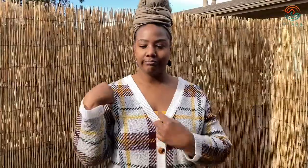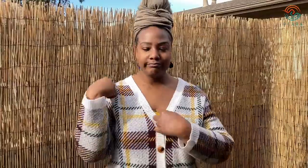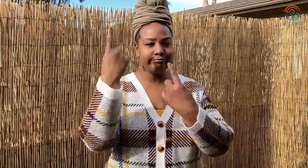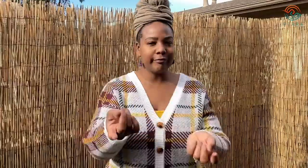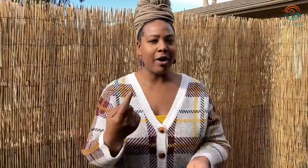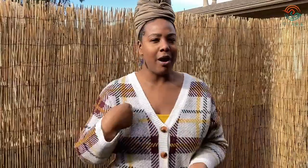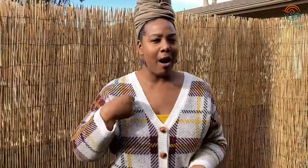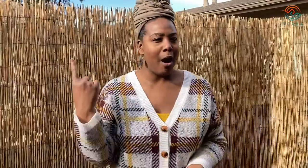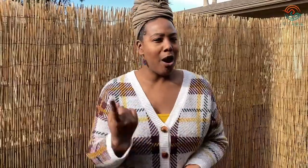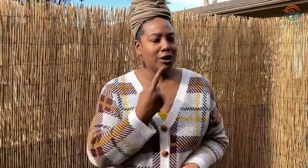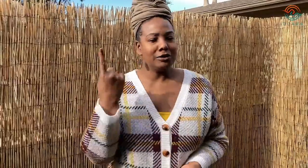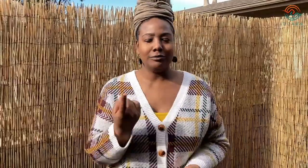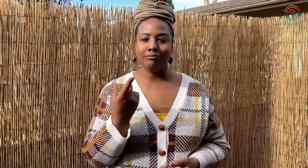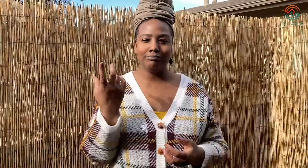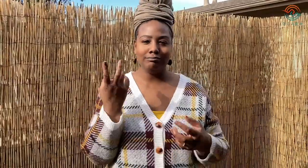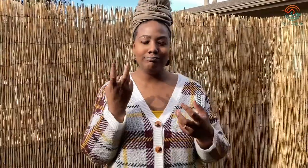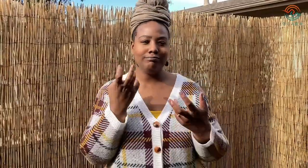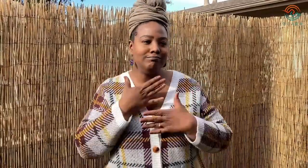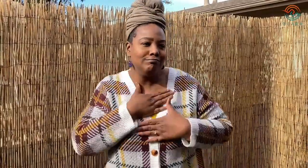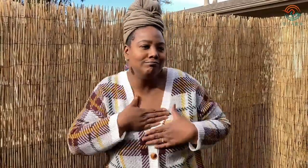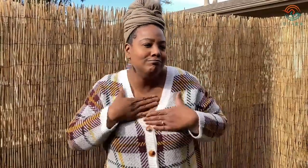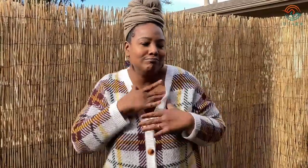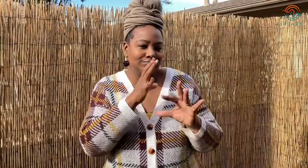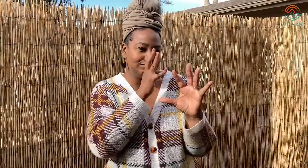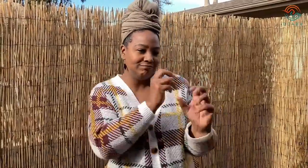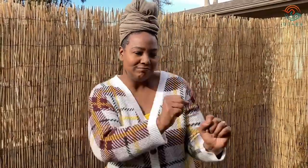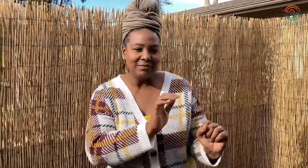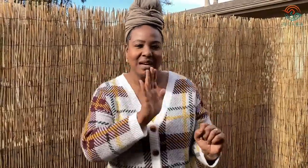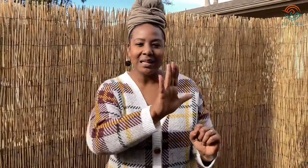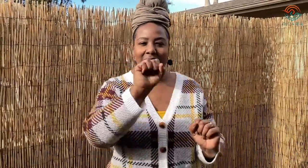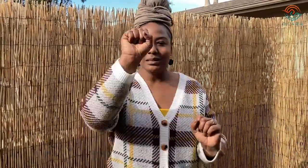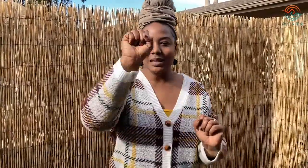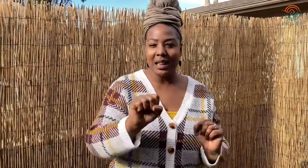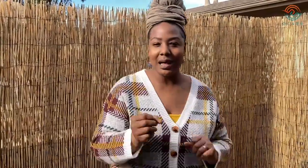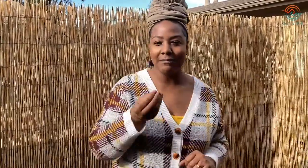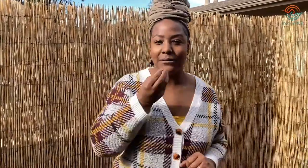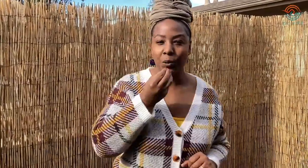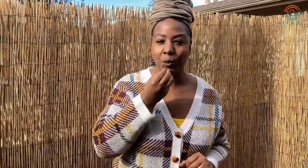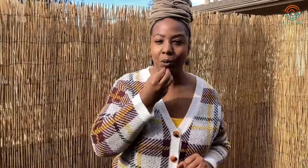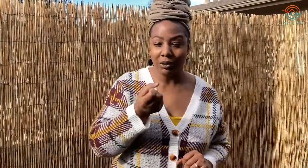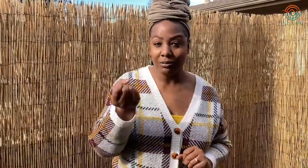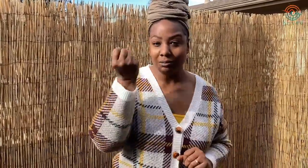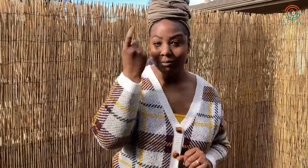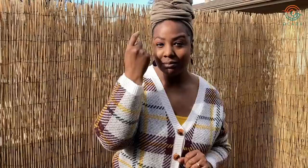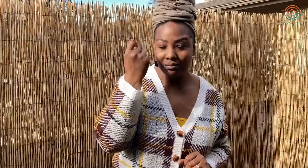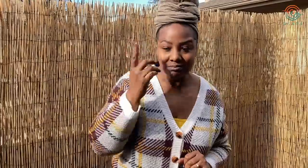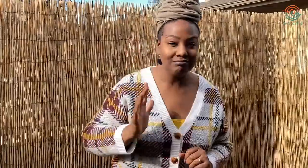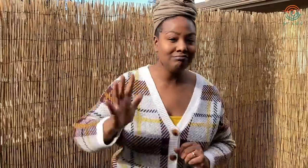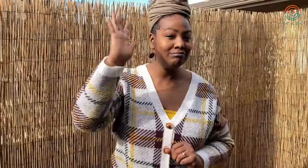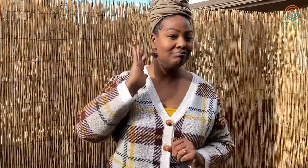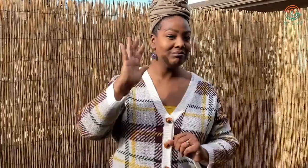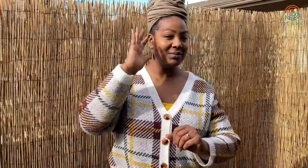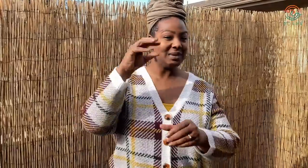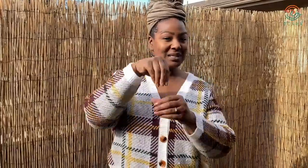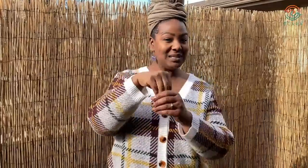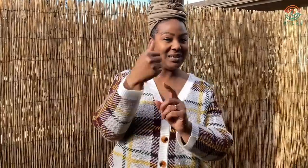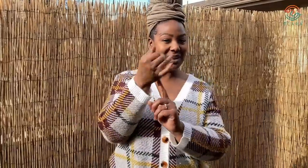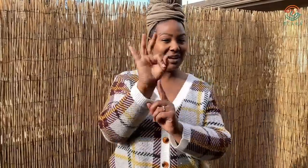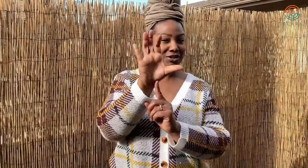always enjoyed and been fascinated by the cooking style of Southern food. Back in the 1900s, they would